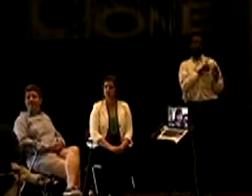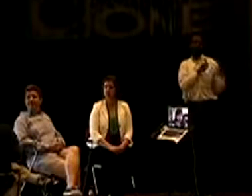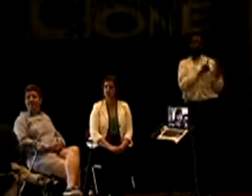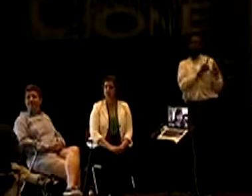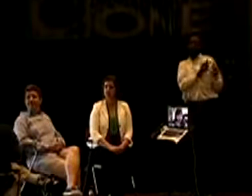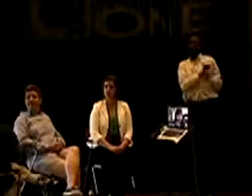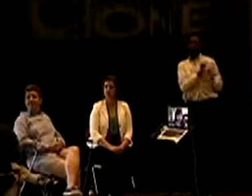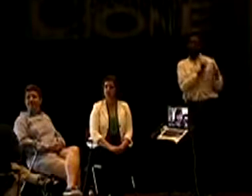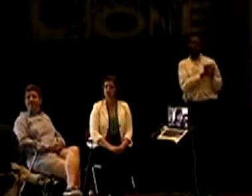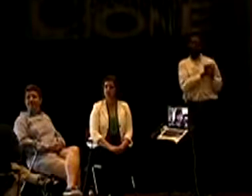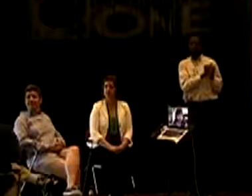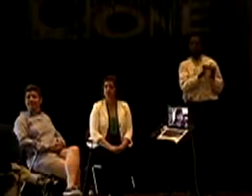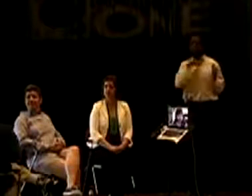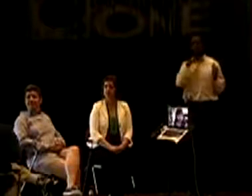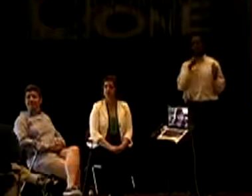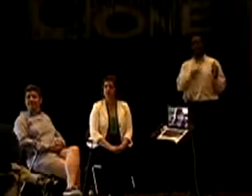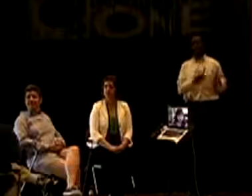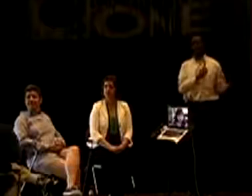With a hearing partner in the play.